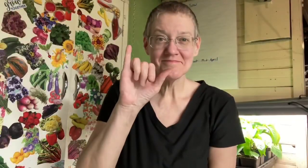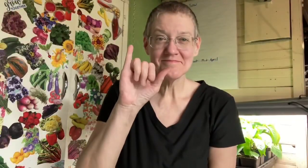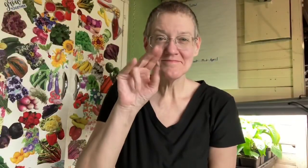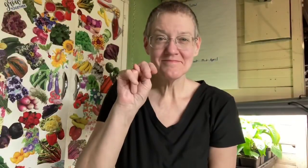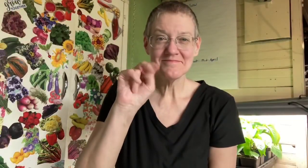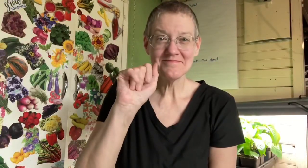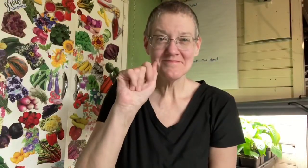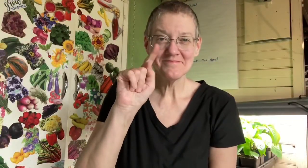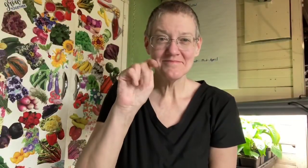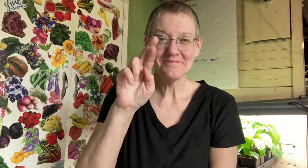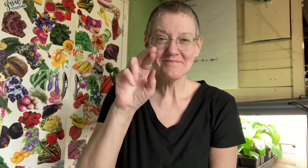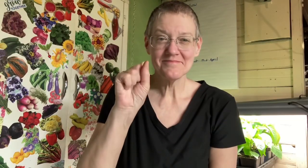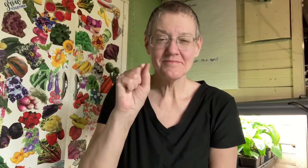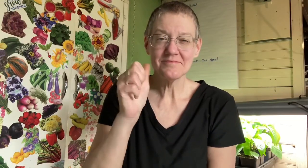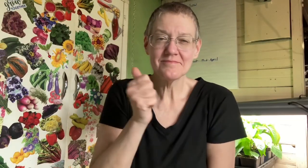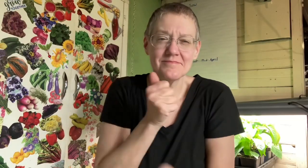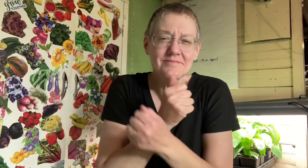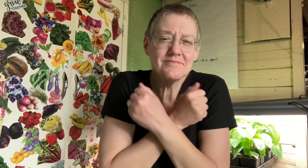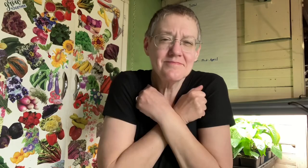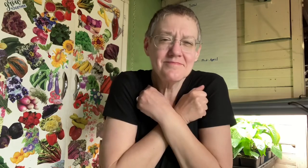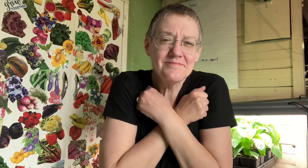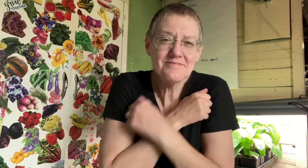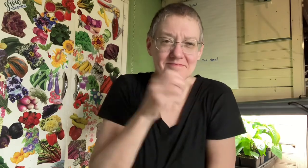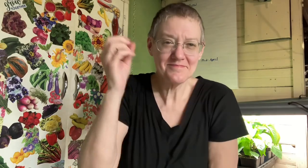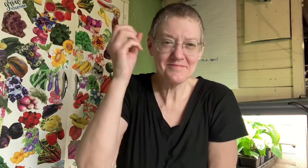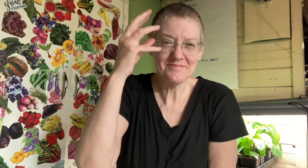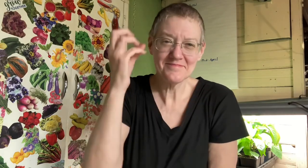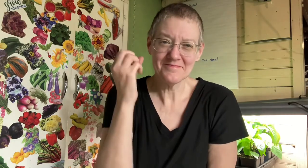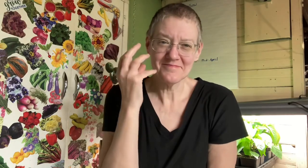Pollinators love sunflowers.